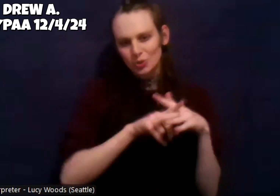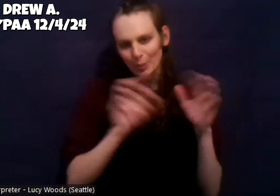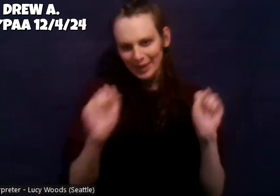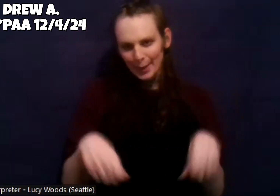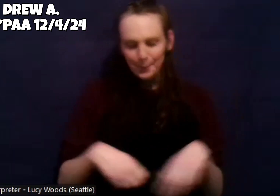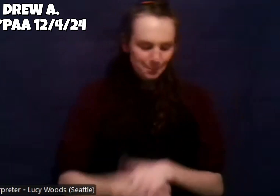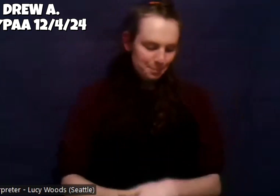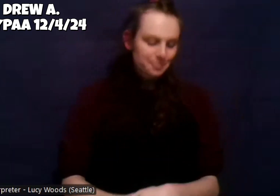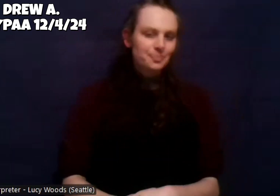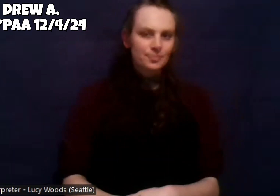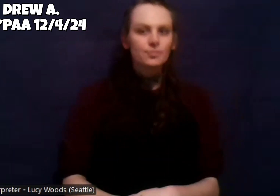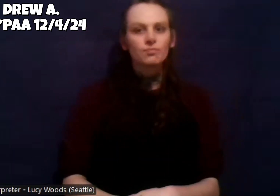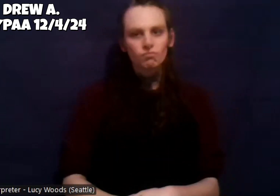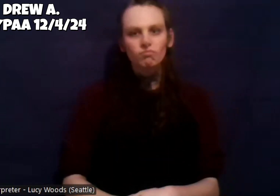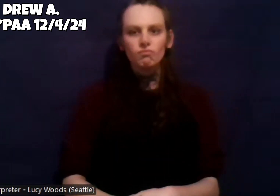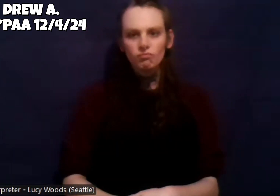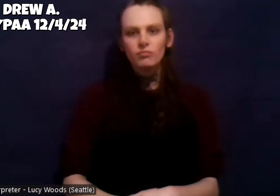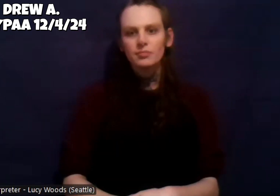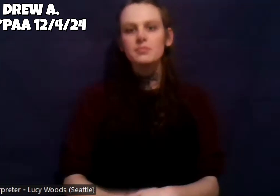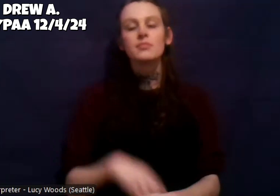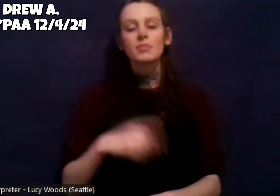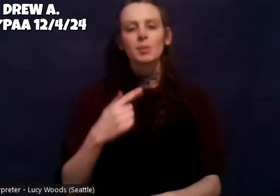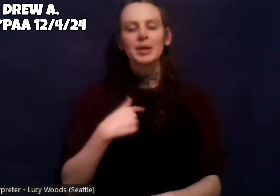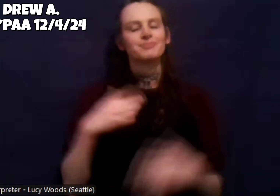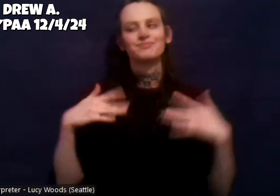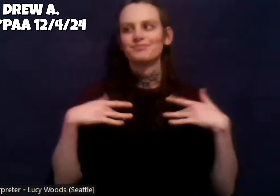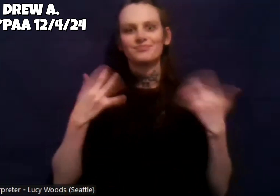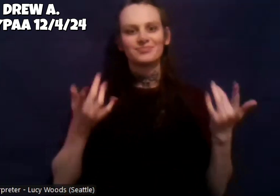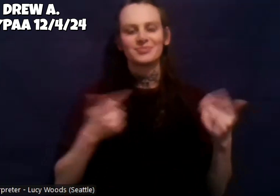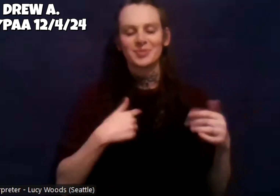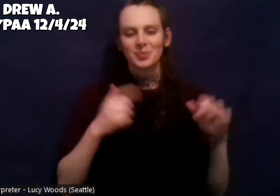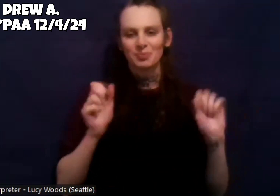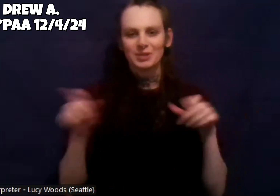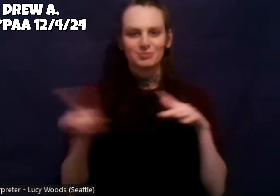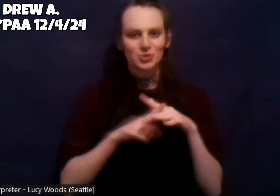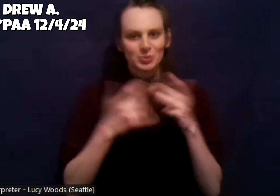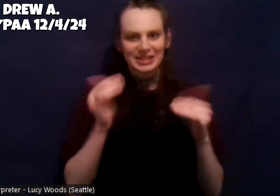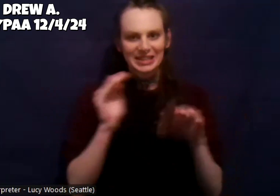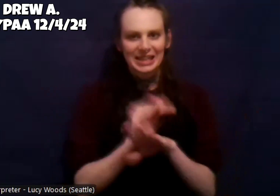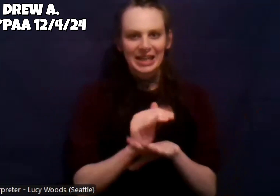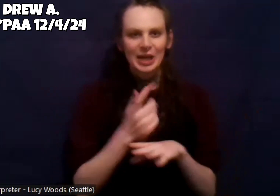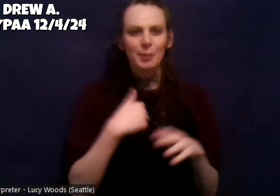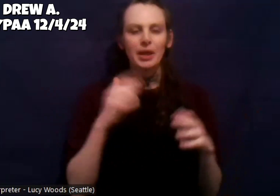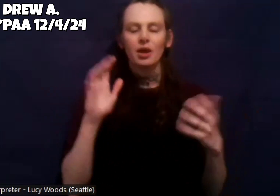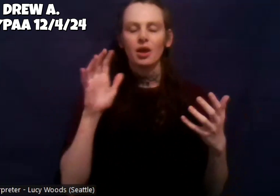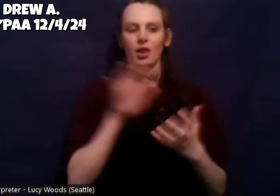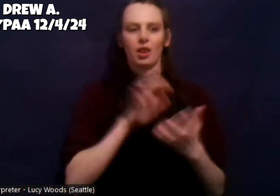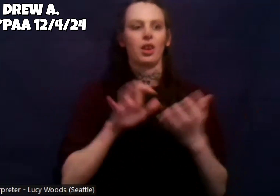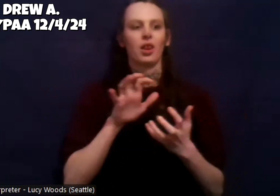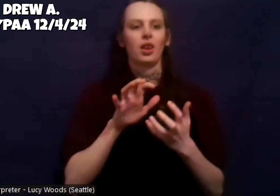Yeah, I'm really glad I can make it tonight. I got confused about